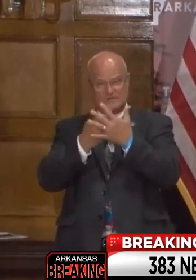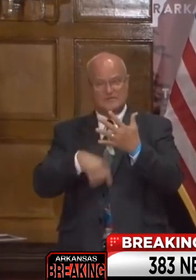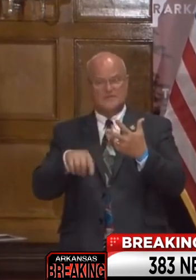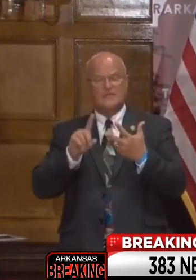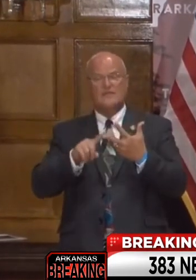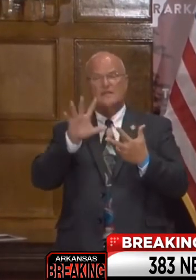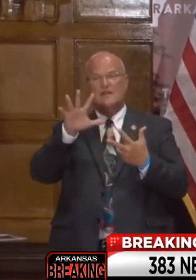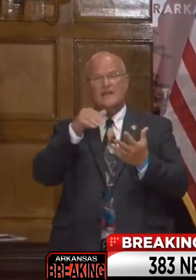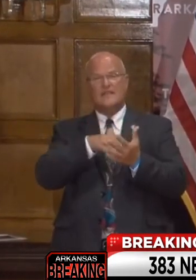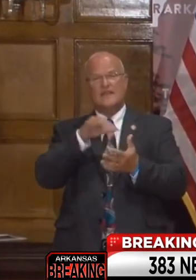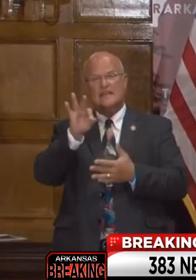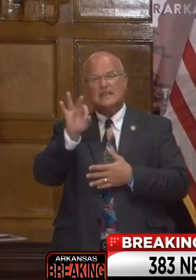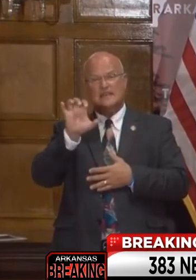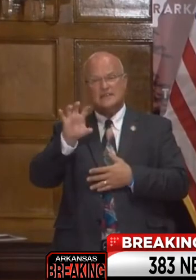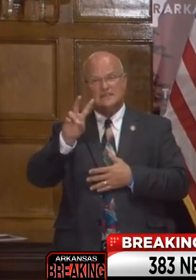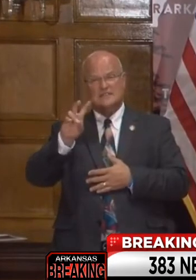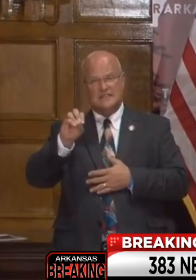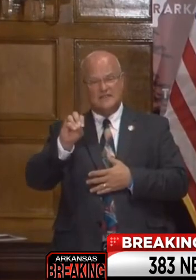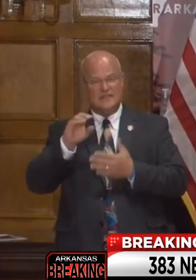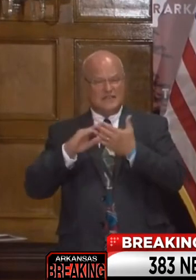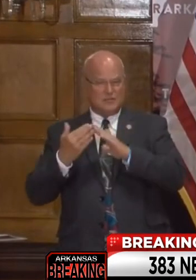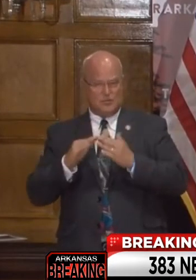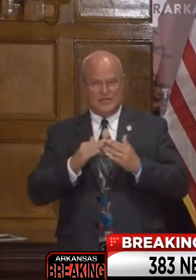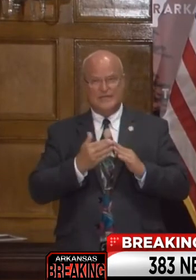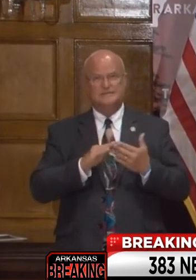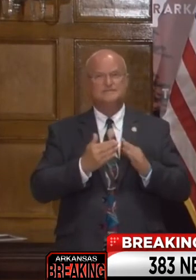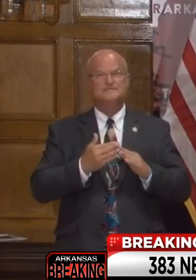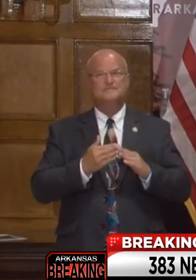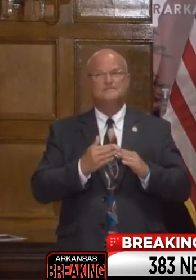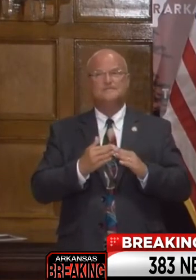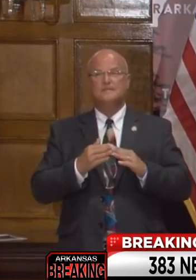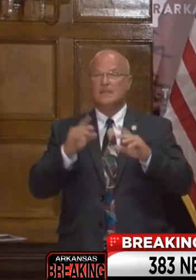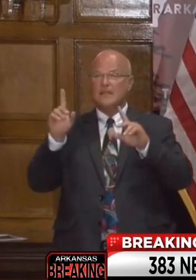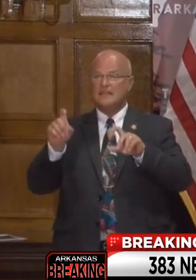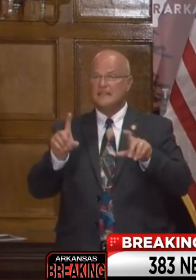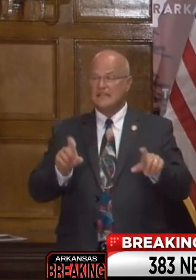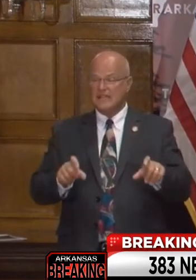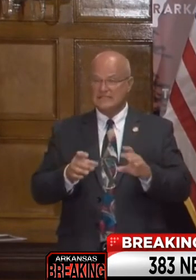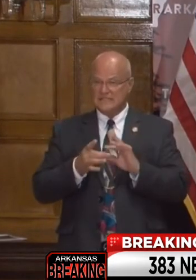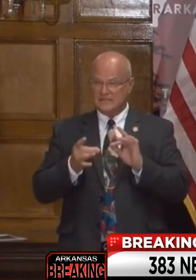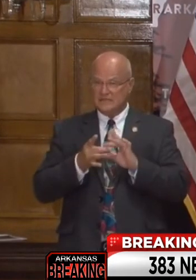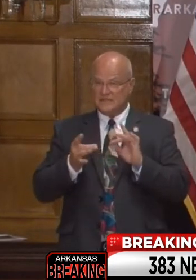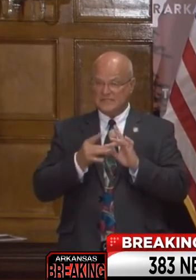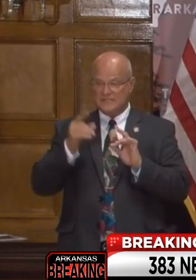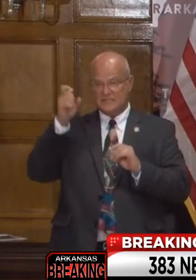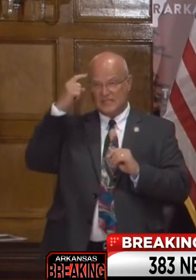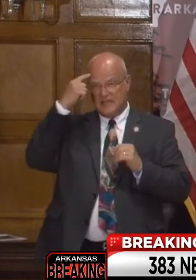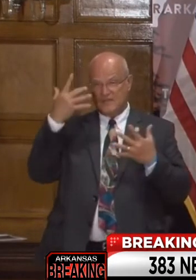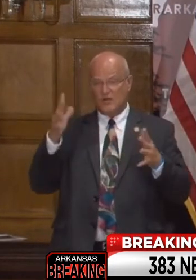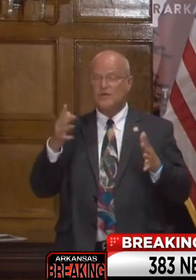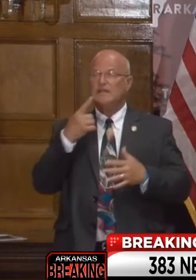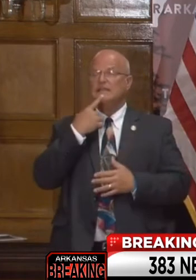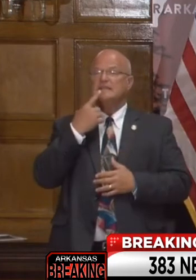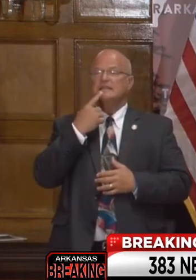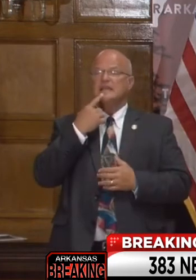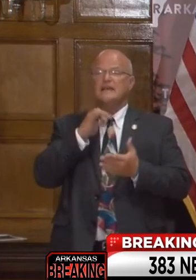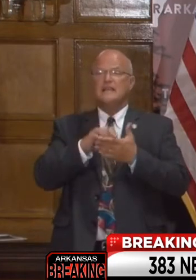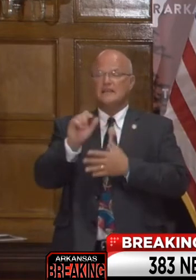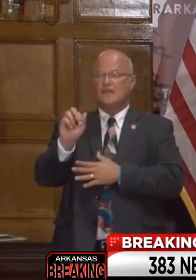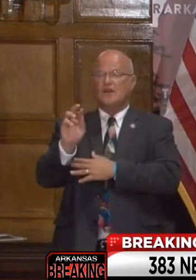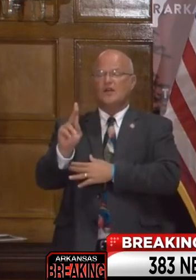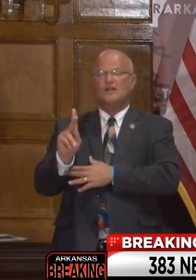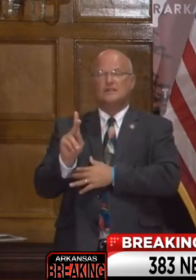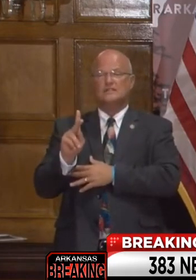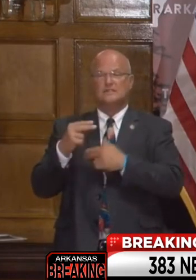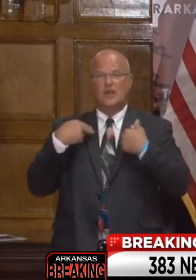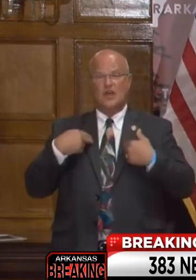and 5,970 in the community. The testing has been mentioned by the Governor. The